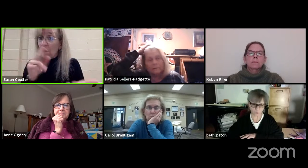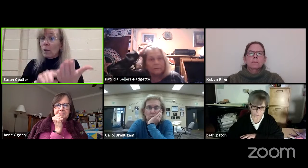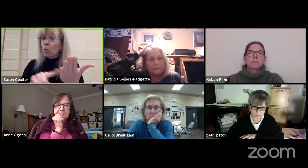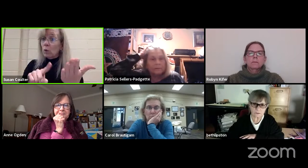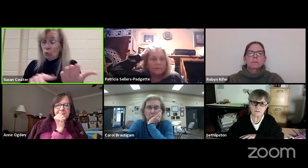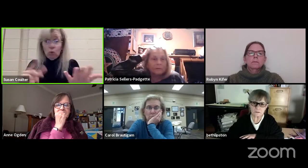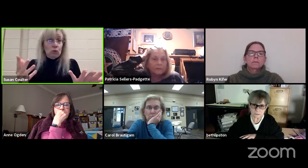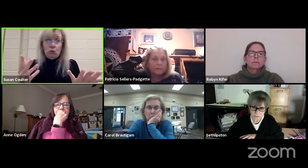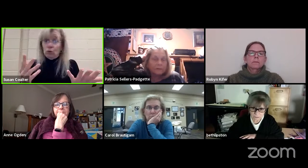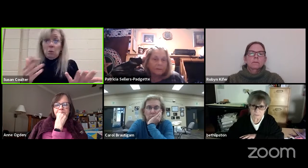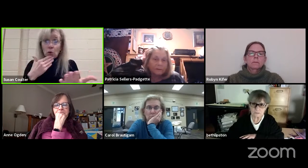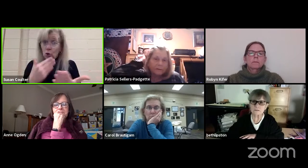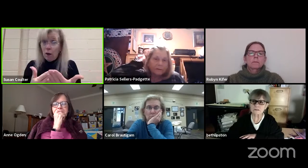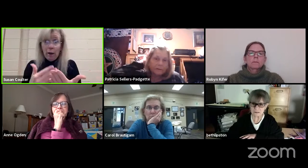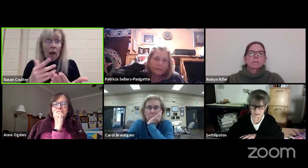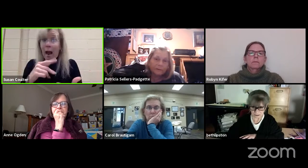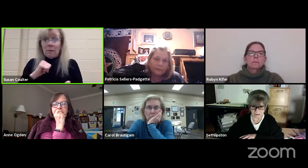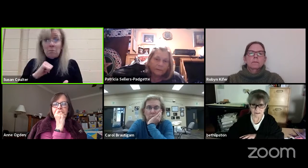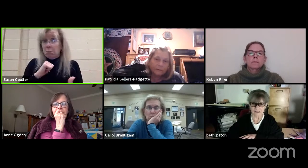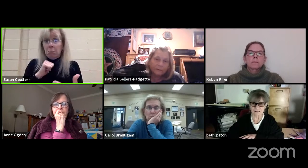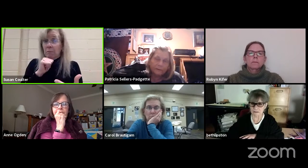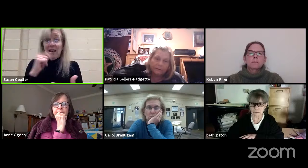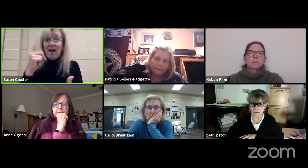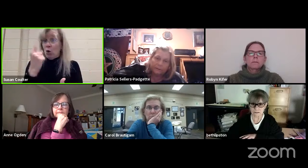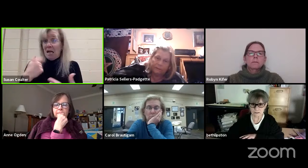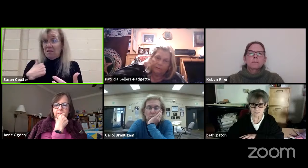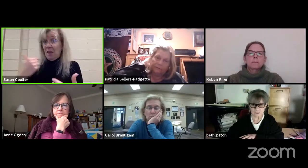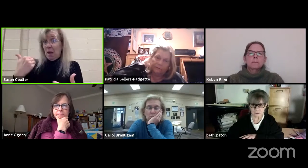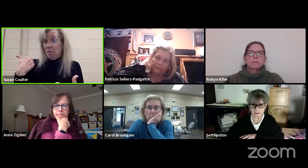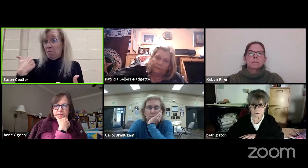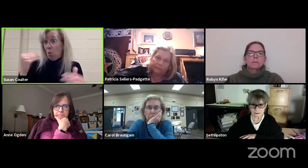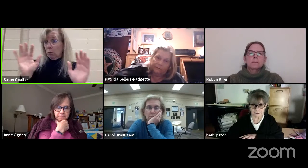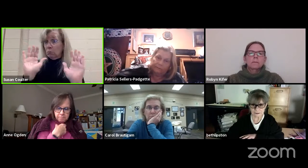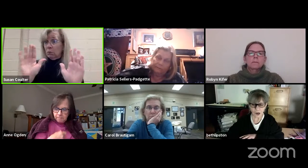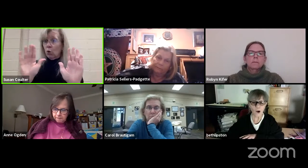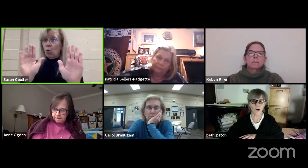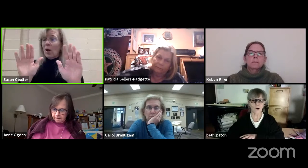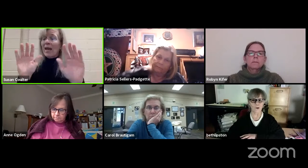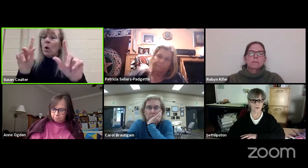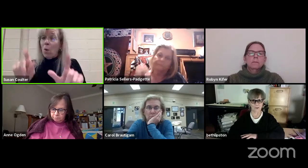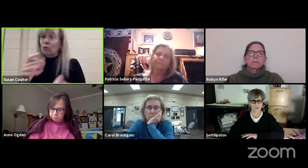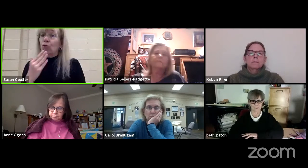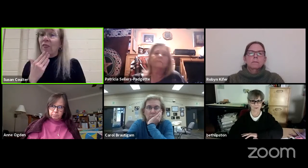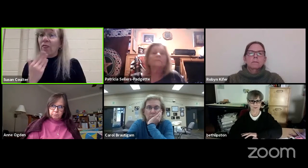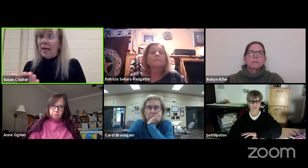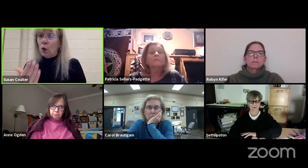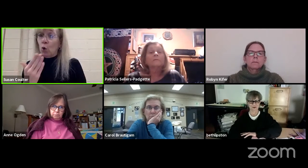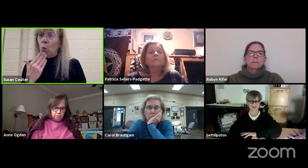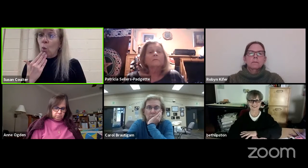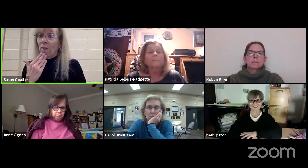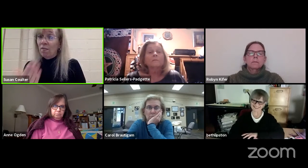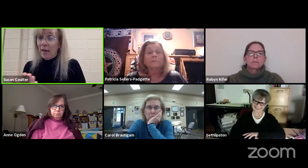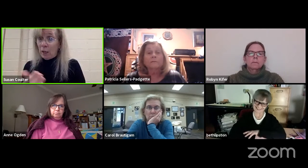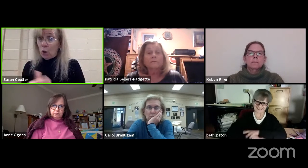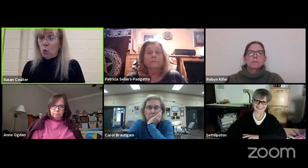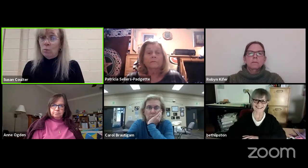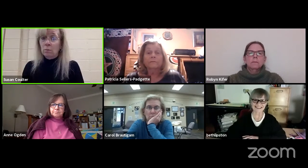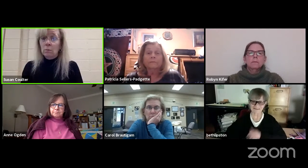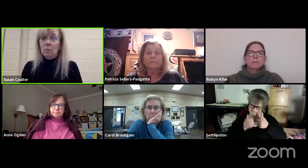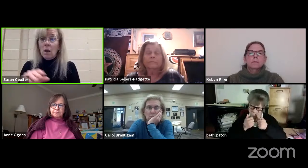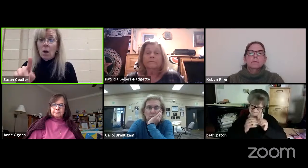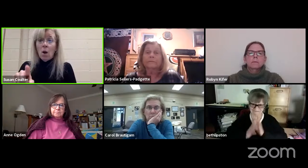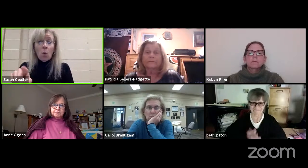You probably research. But girl, I never asked that before. Great question. Thank you. Thank